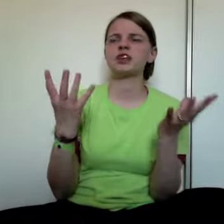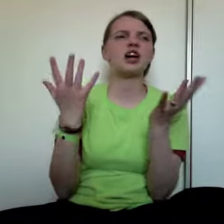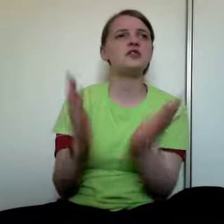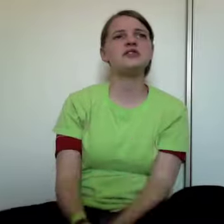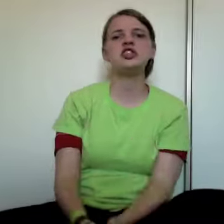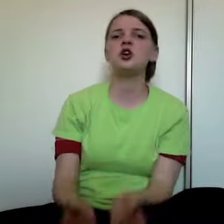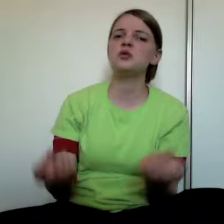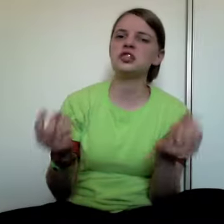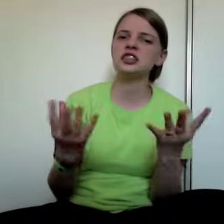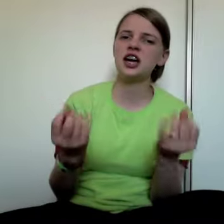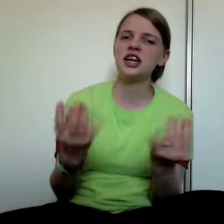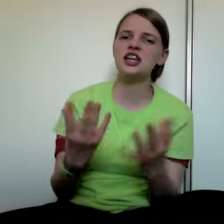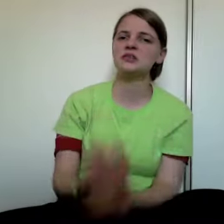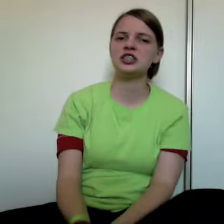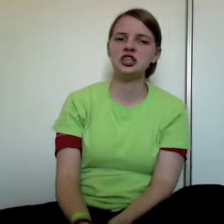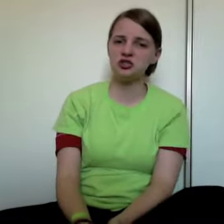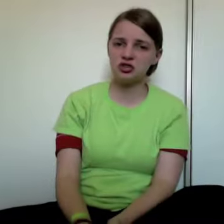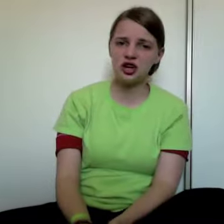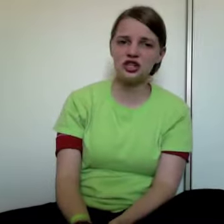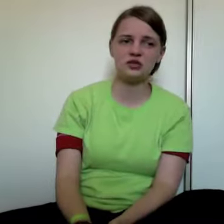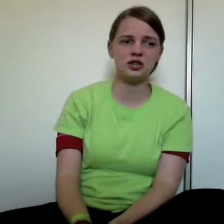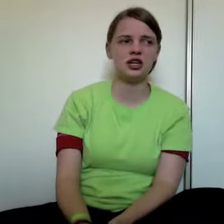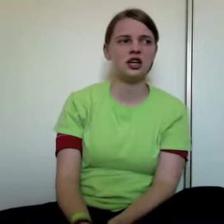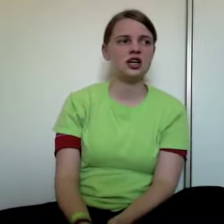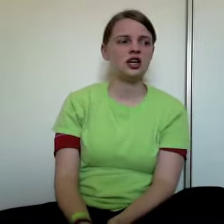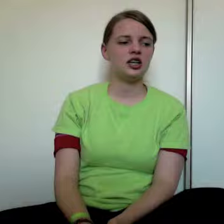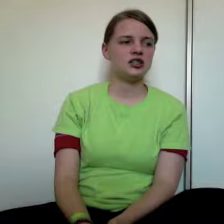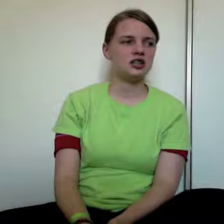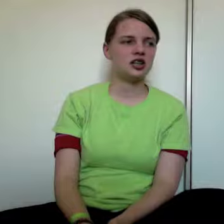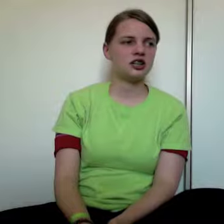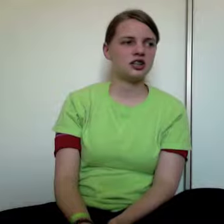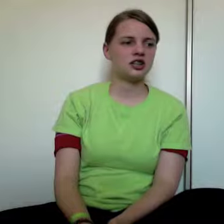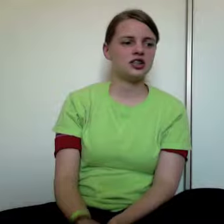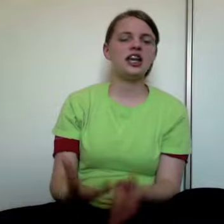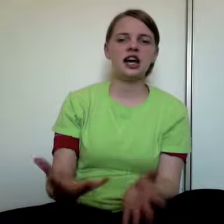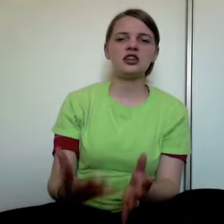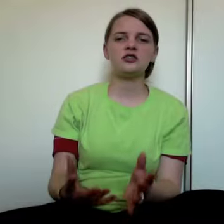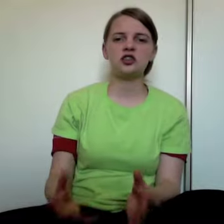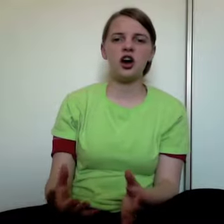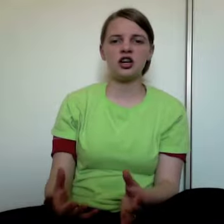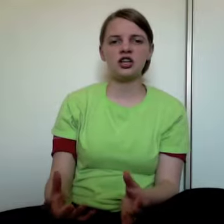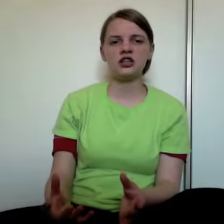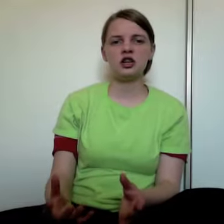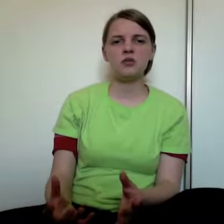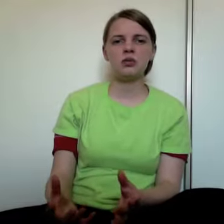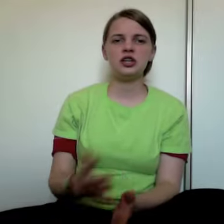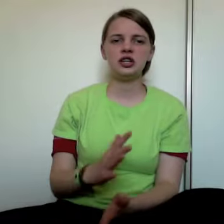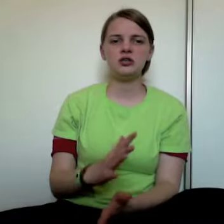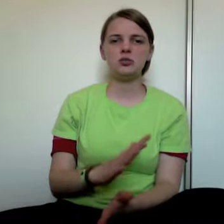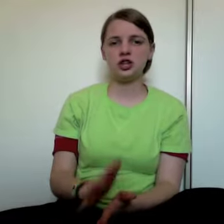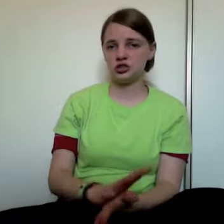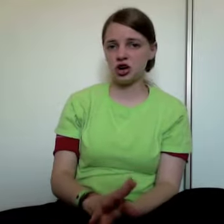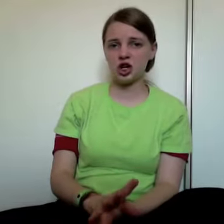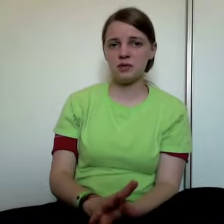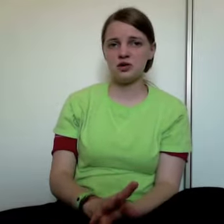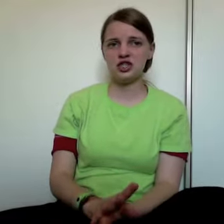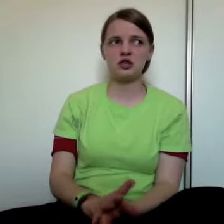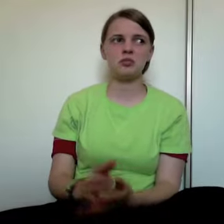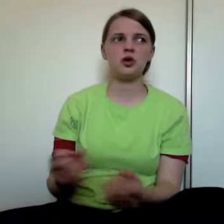I don't even know what this sign is. My teacher taught it to me. It's like the act of talking, but what you're talking about isn't important.